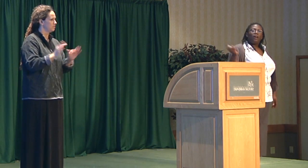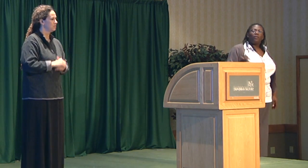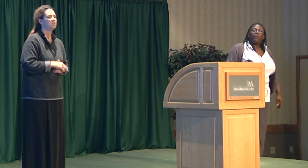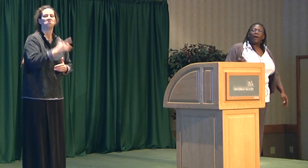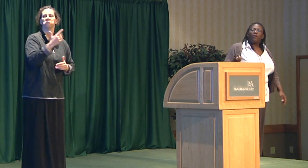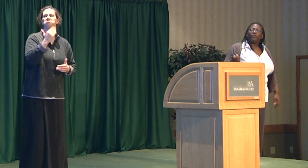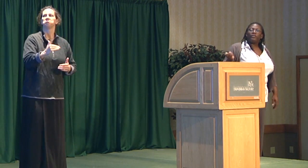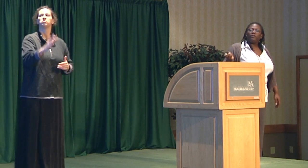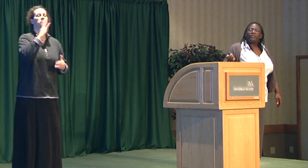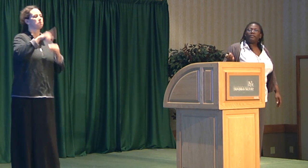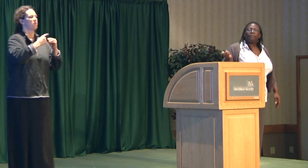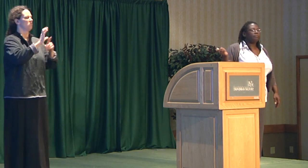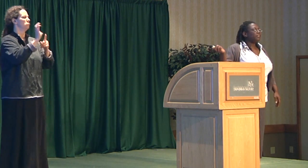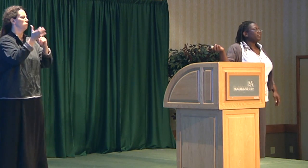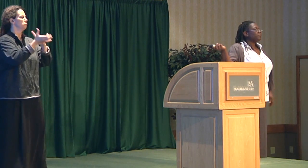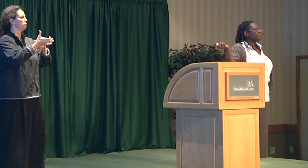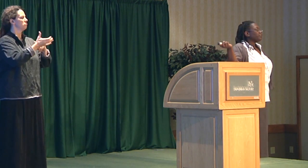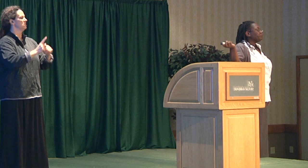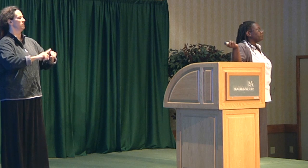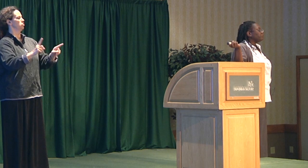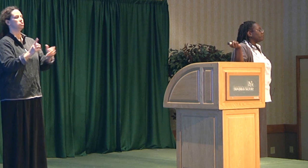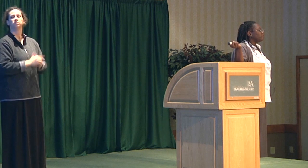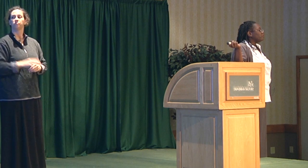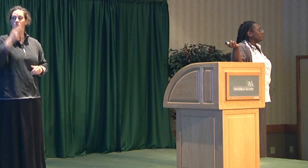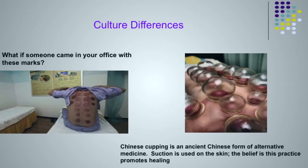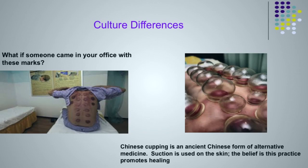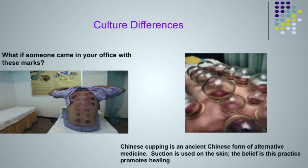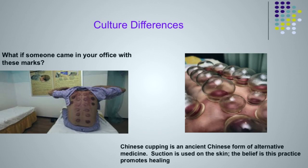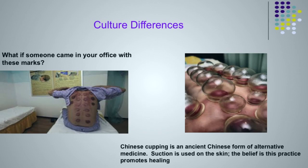So let's talk a little bit about cultural differences. Look at this picture.